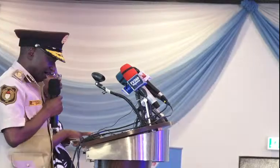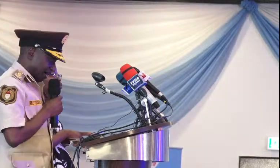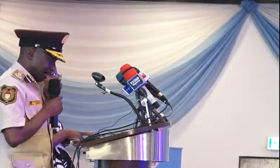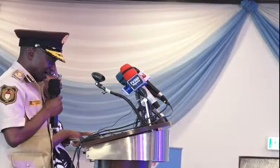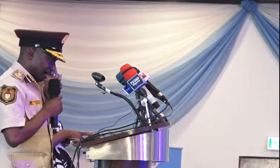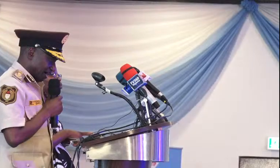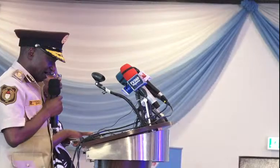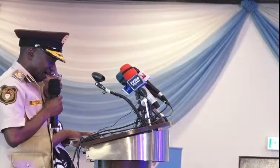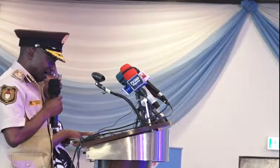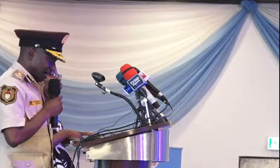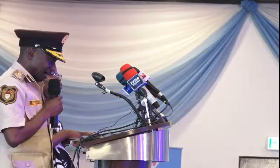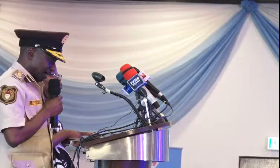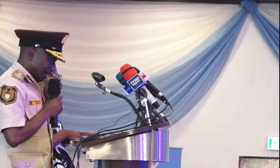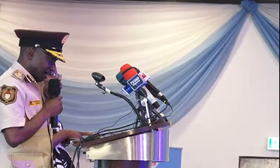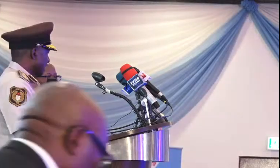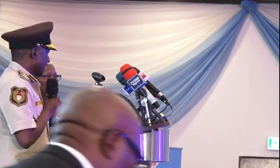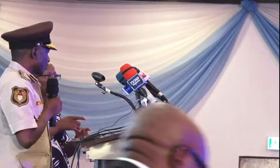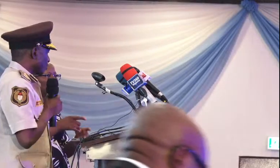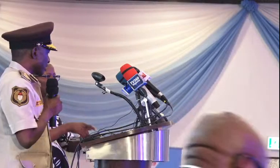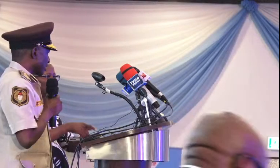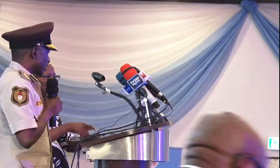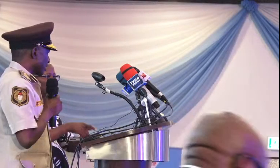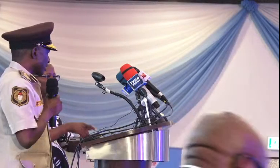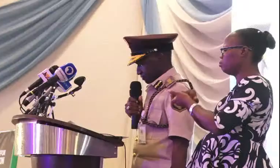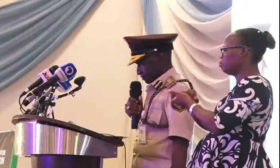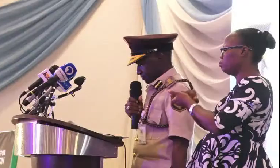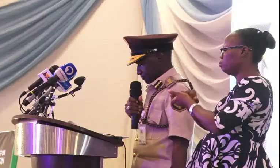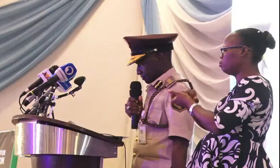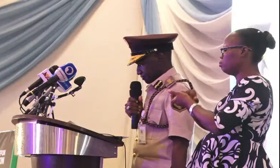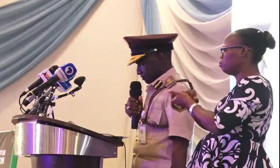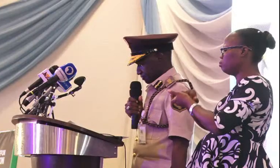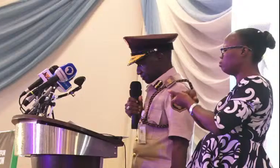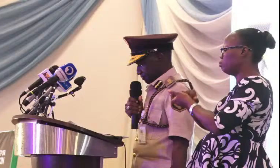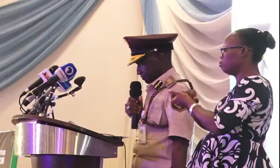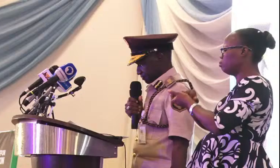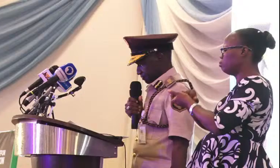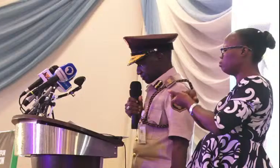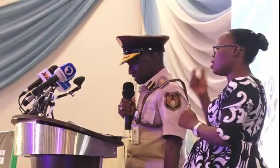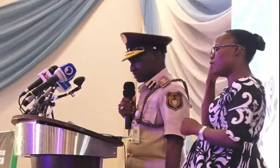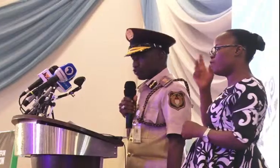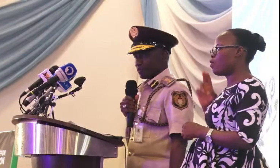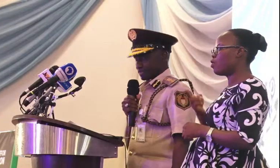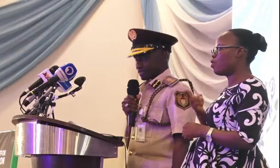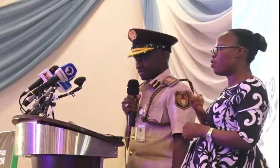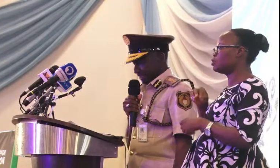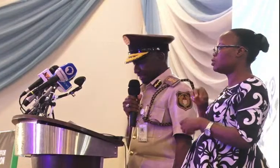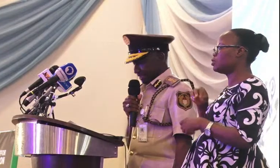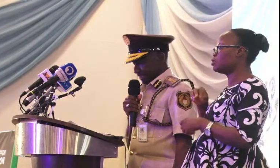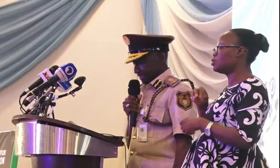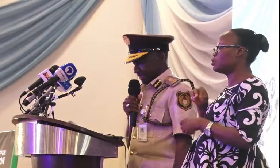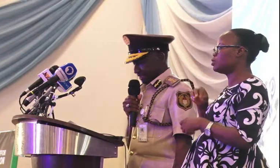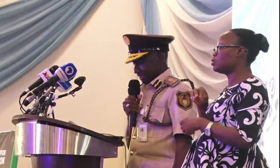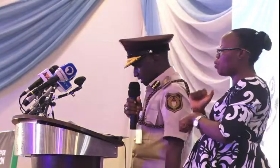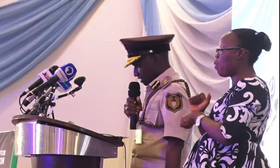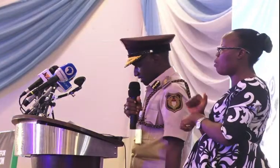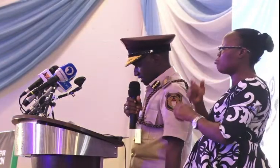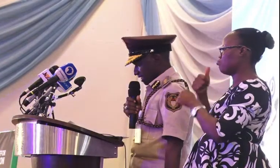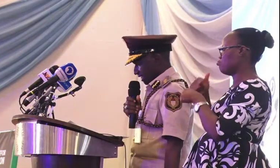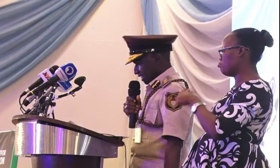have enjoyed long fruitful synergy and collaboration. For us in NIS, we maintain a